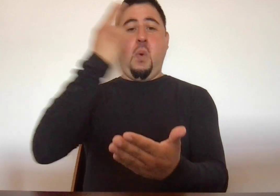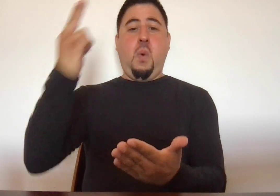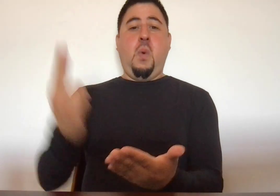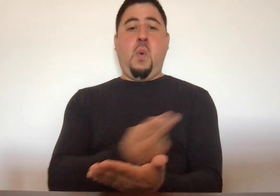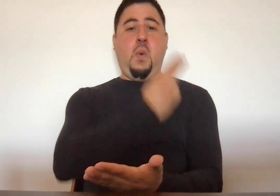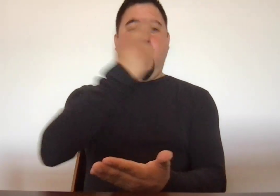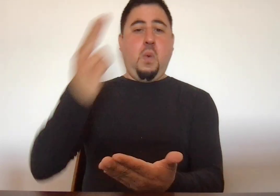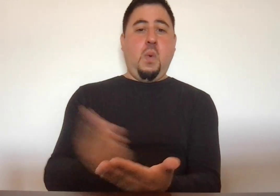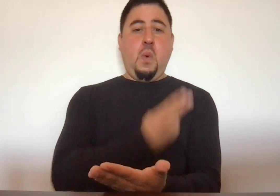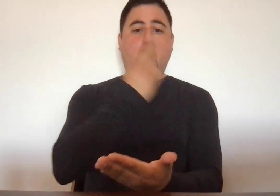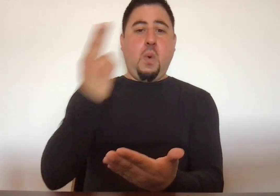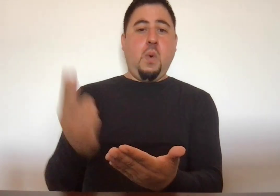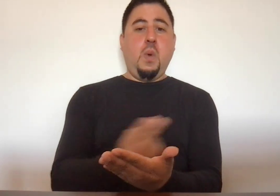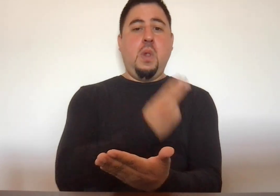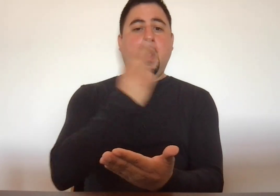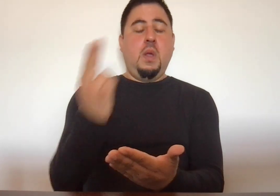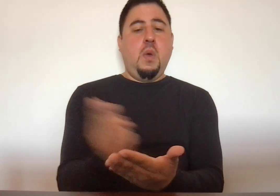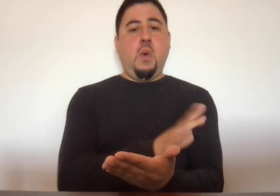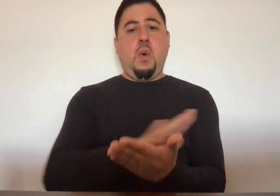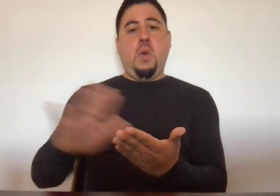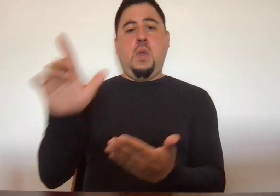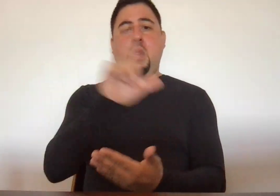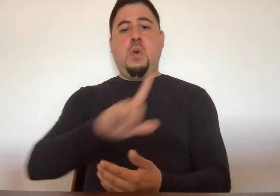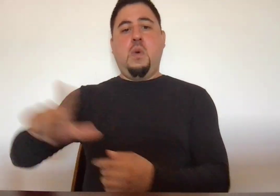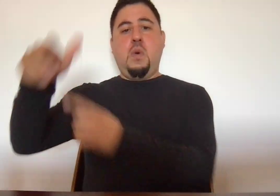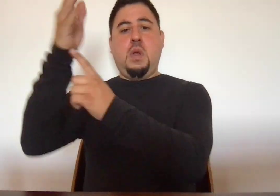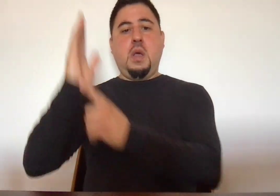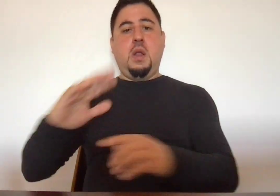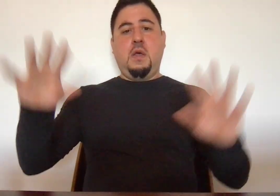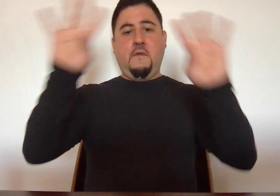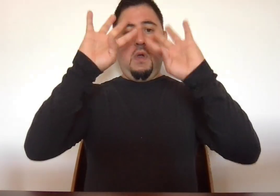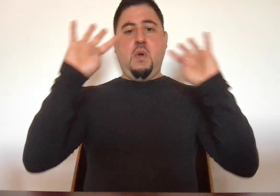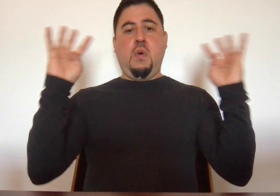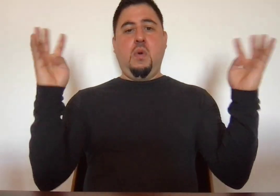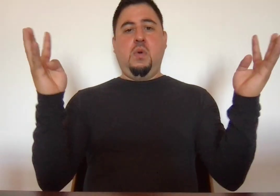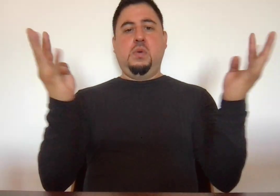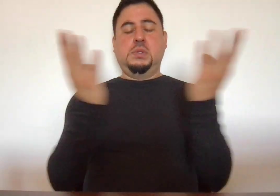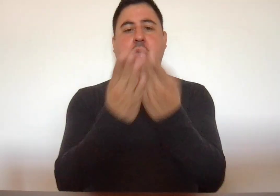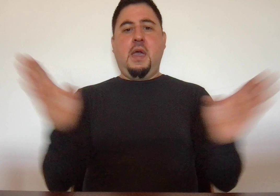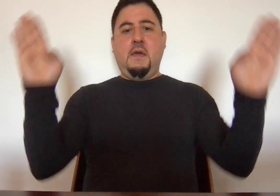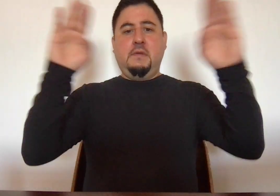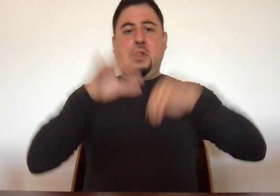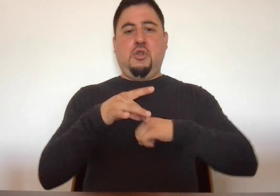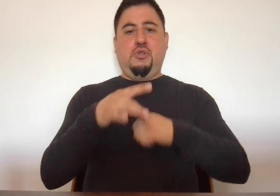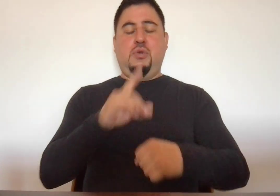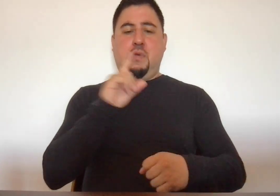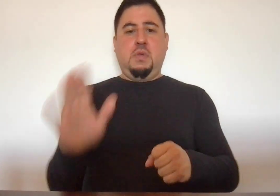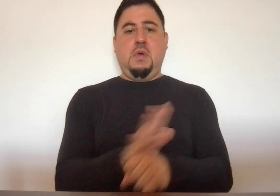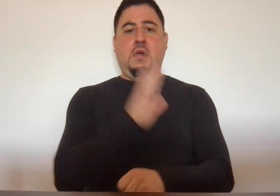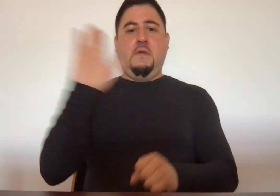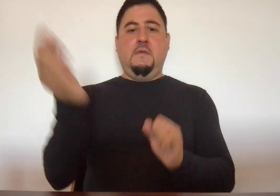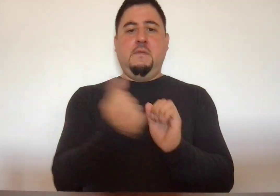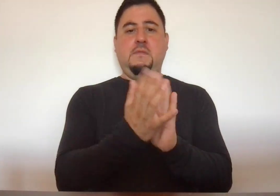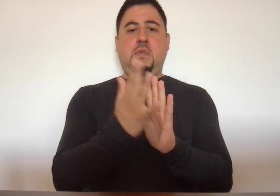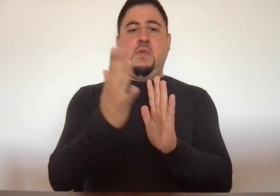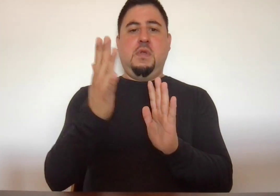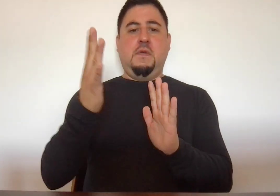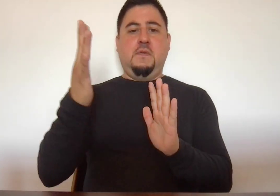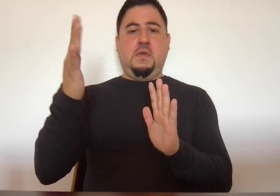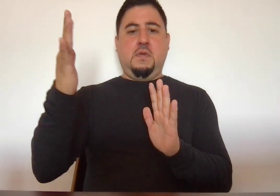holy, holy, holy, holy Lord God of hosts, heaven and earth are full of your